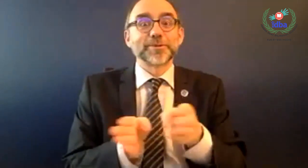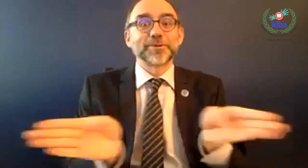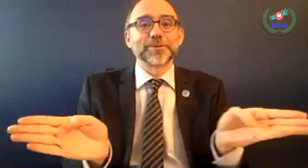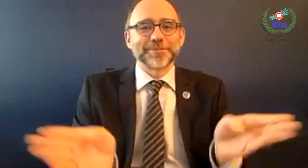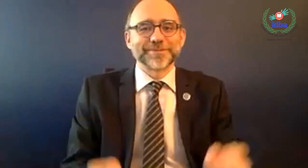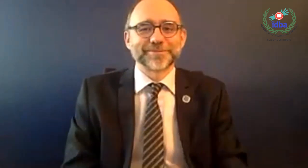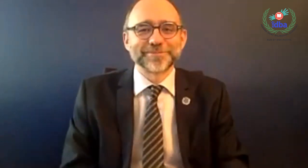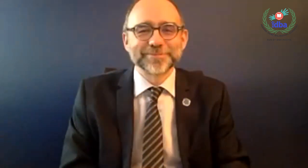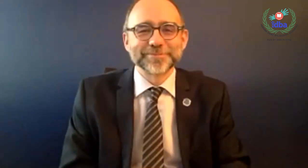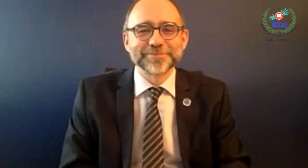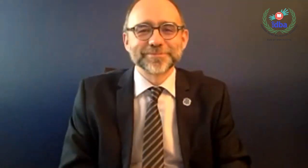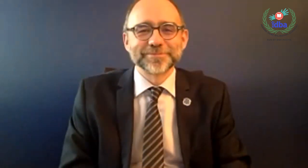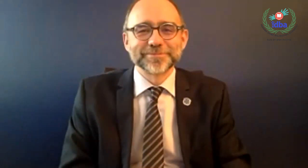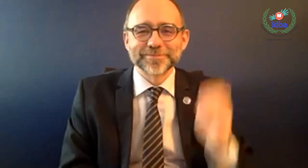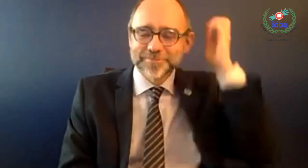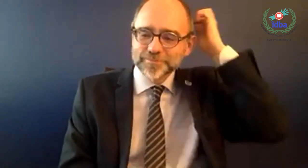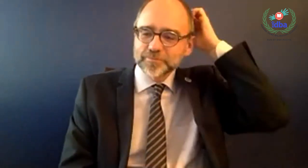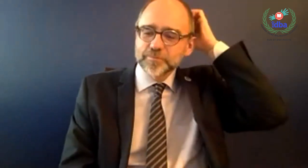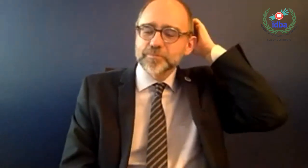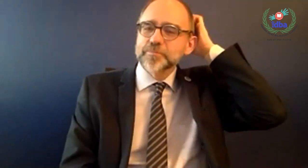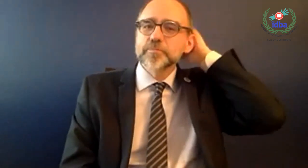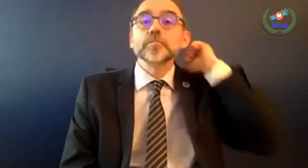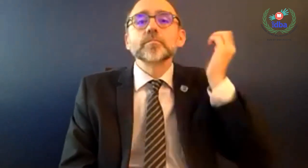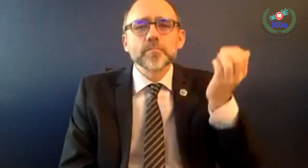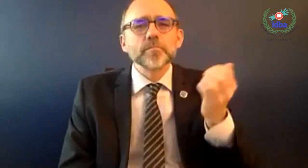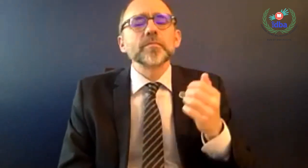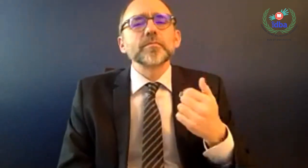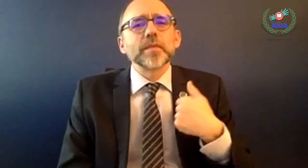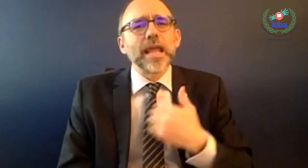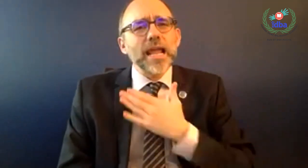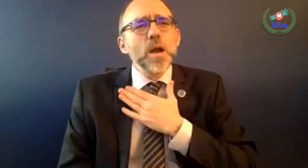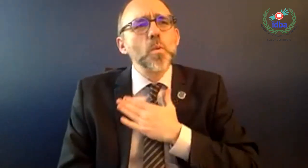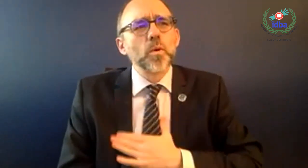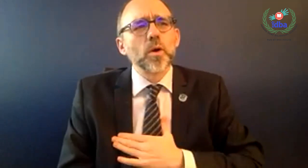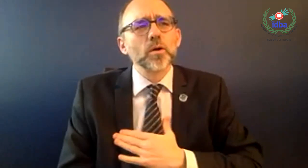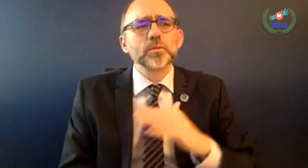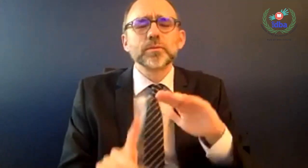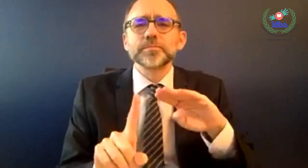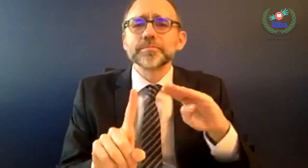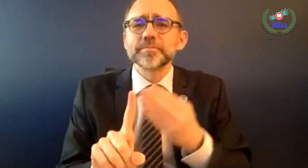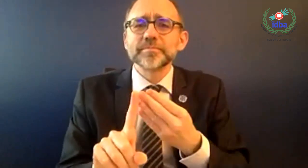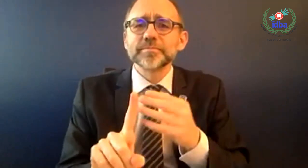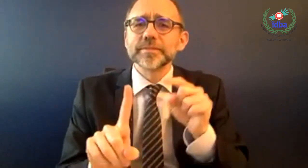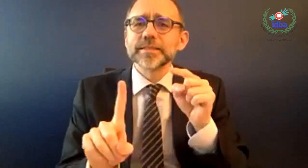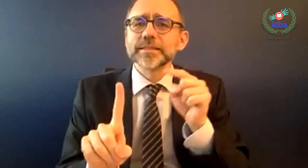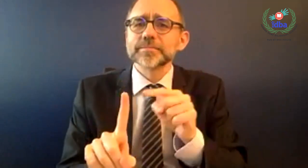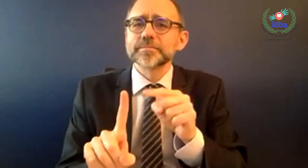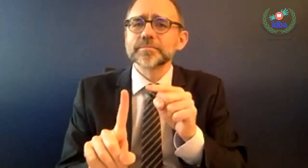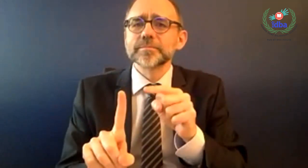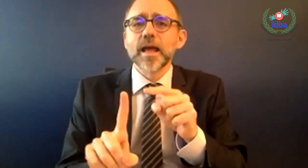I want this the same thing to grow more and more in all over the world. The exams being conducted or the course